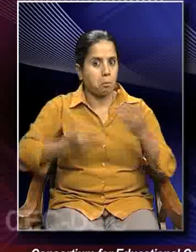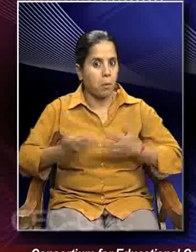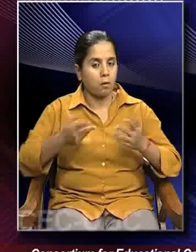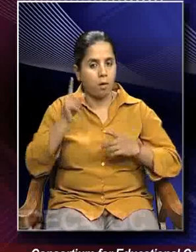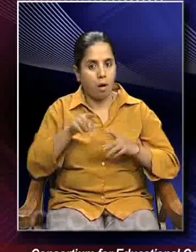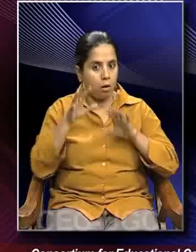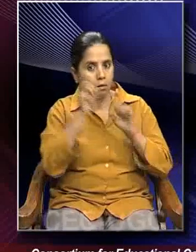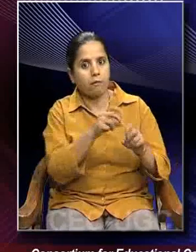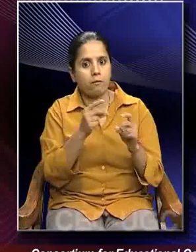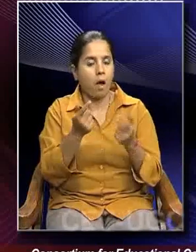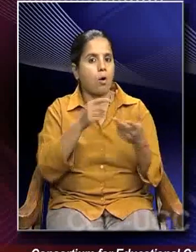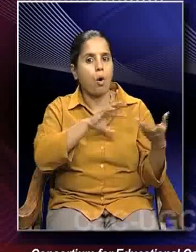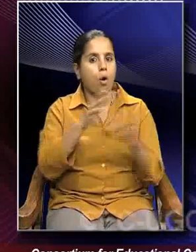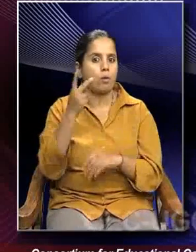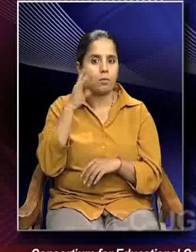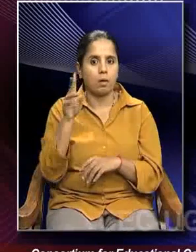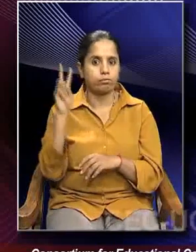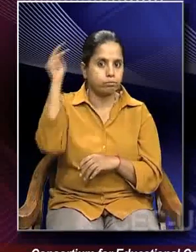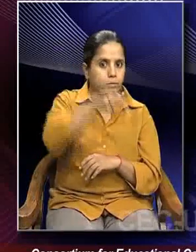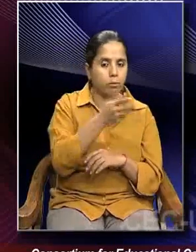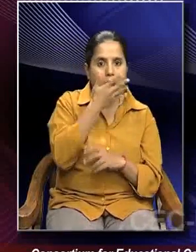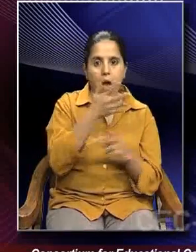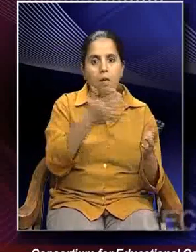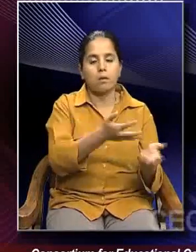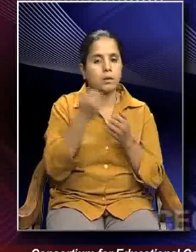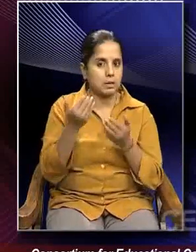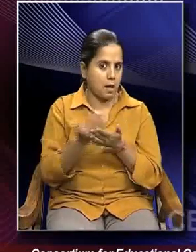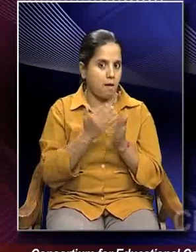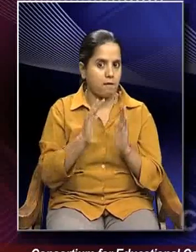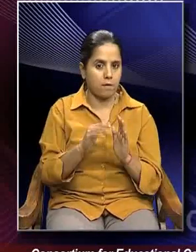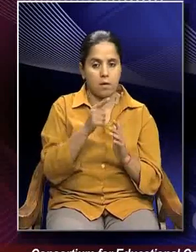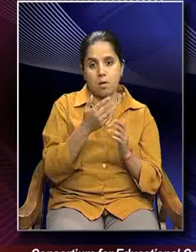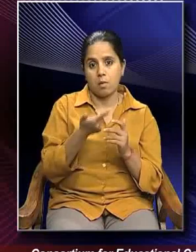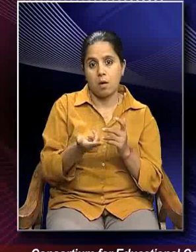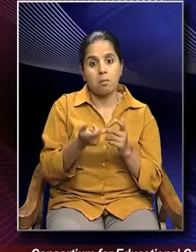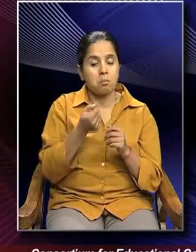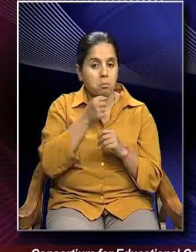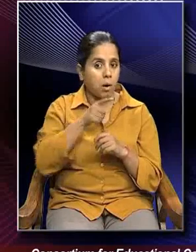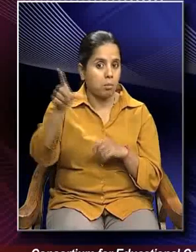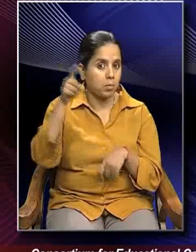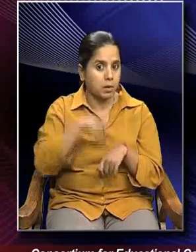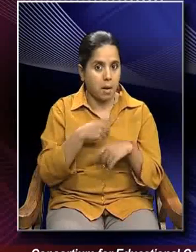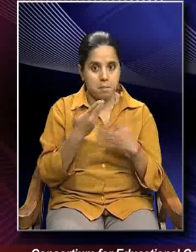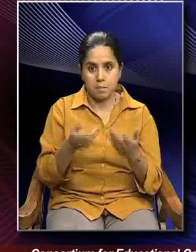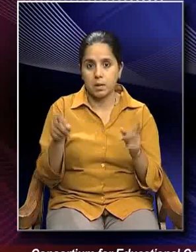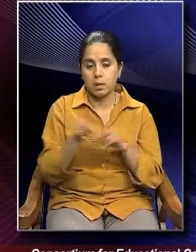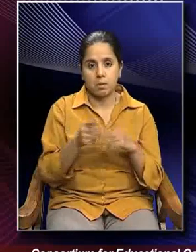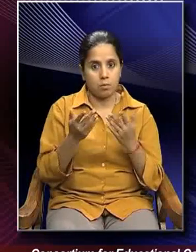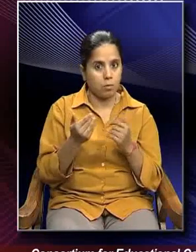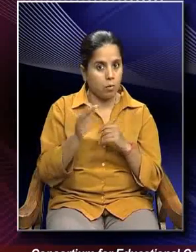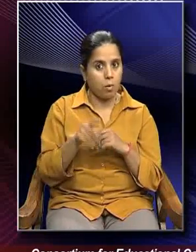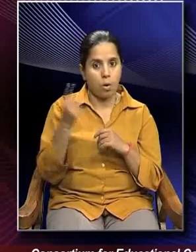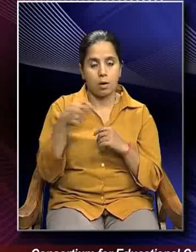they automatically do it on their own will. It can be permanent structure. So, instance,